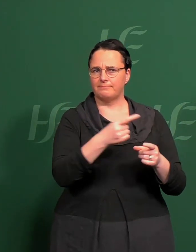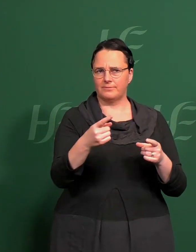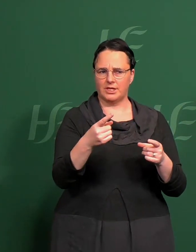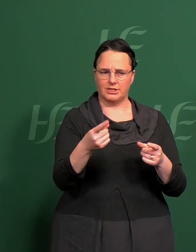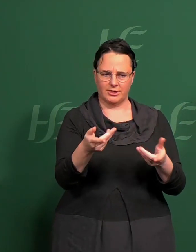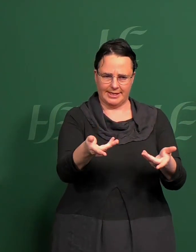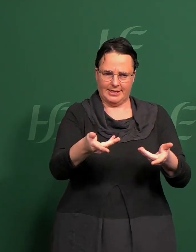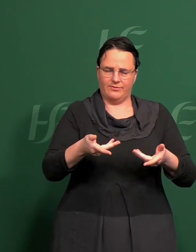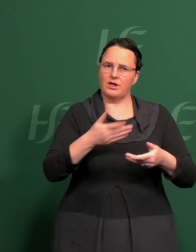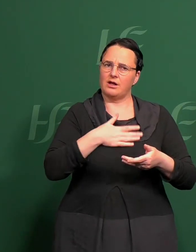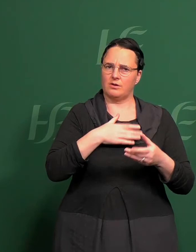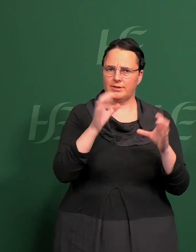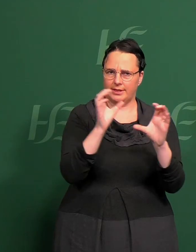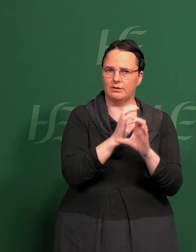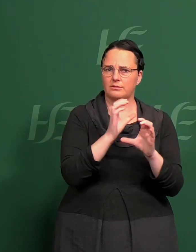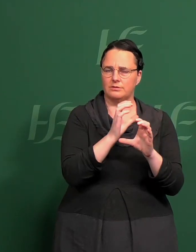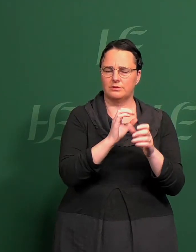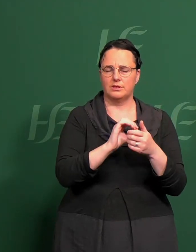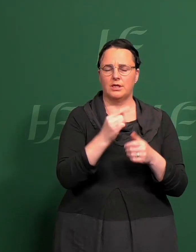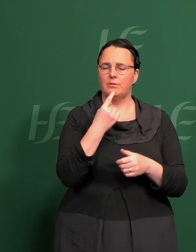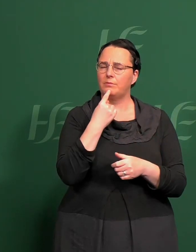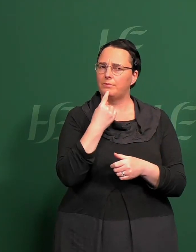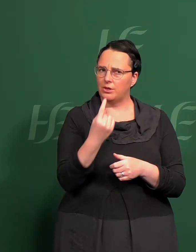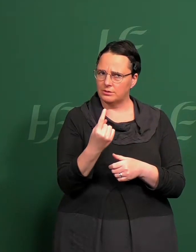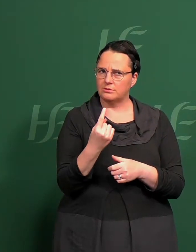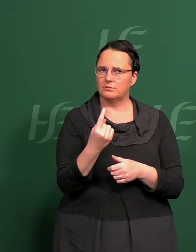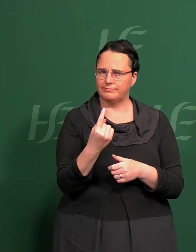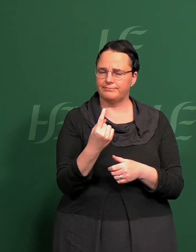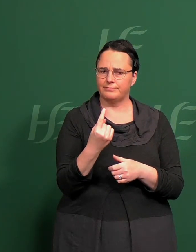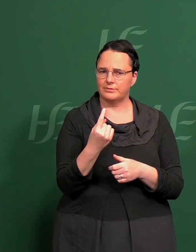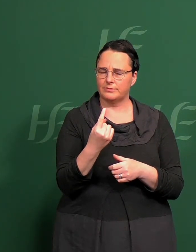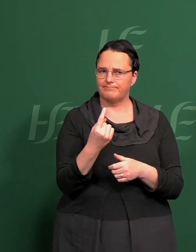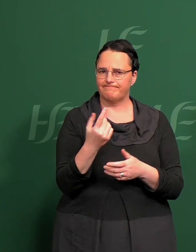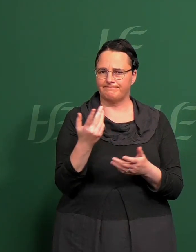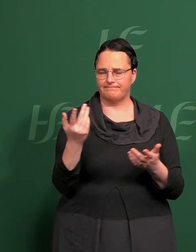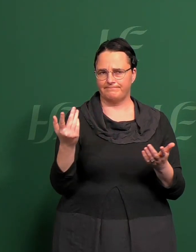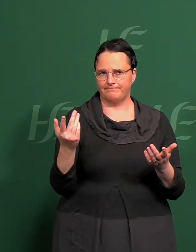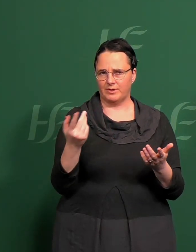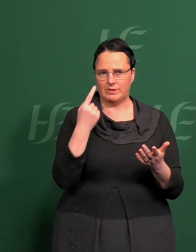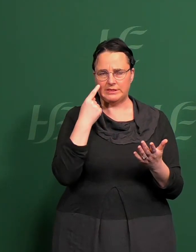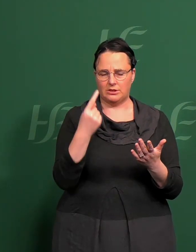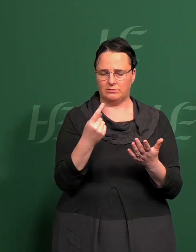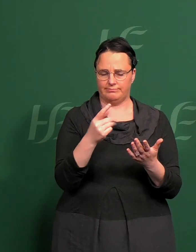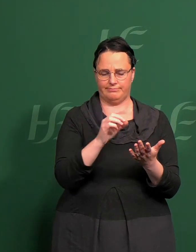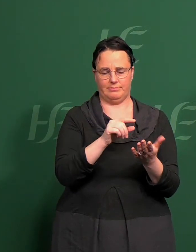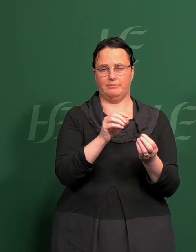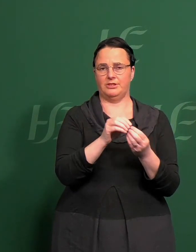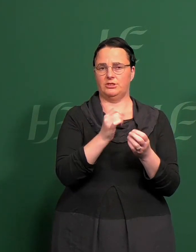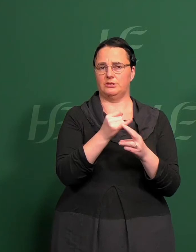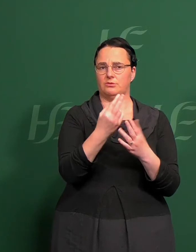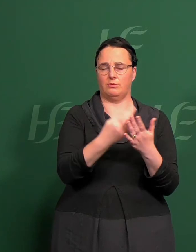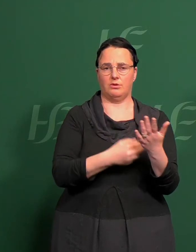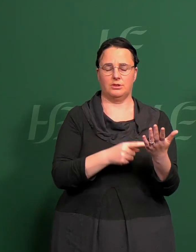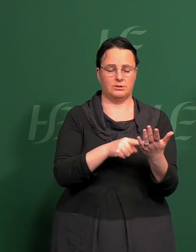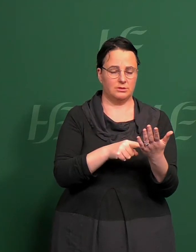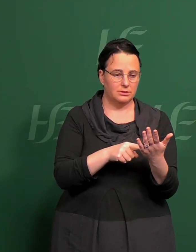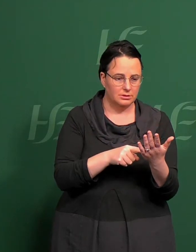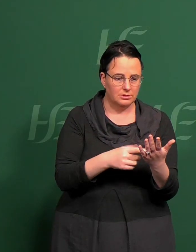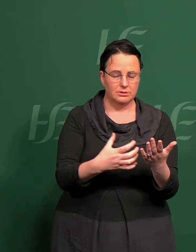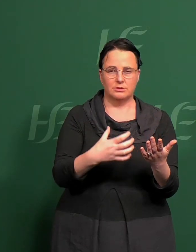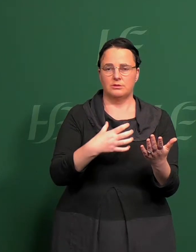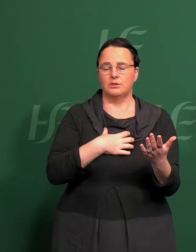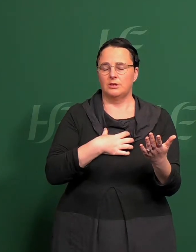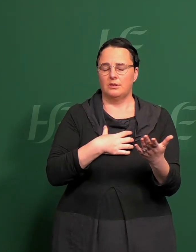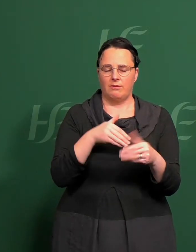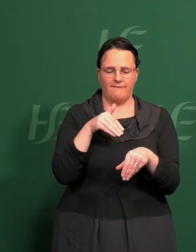care. But these events, as we have seen them and outlined in the report, had shocking consequences for